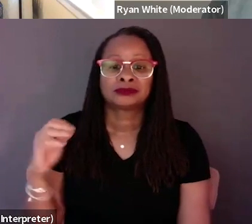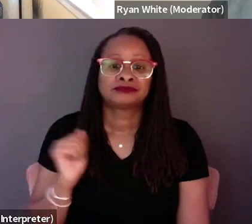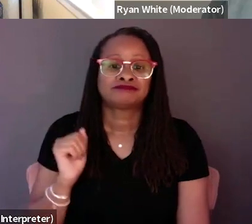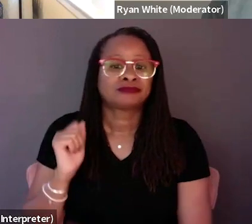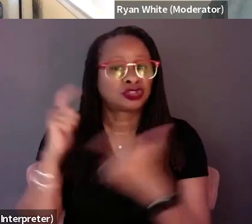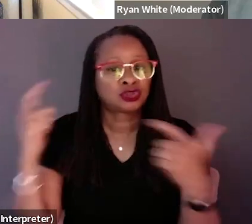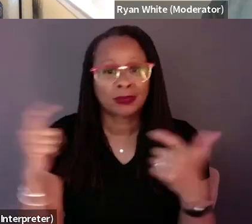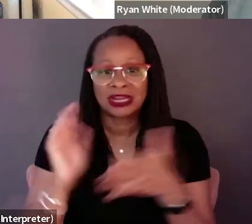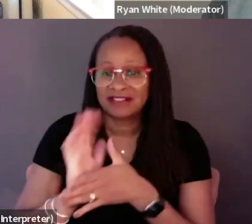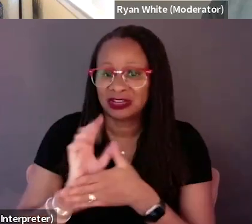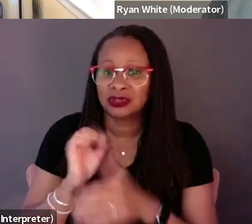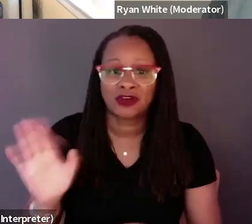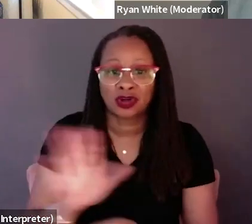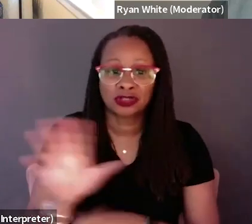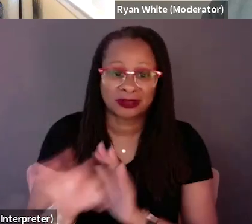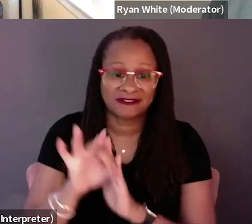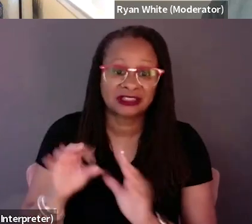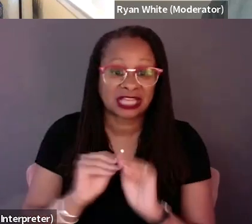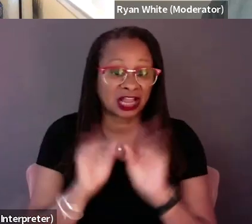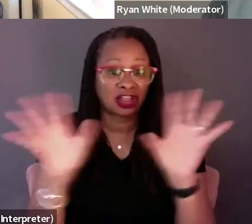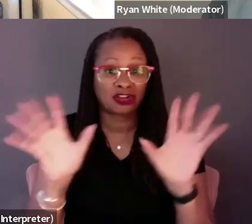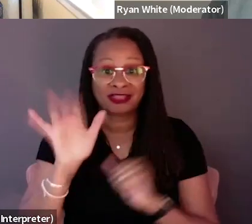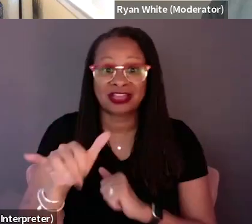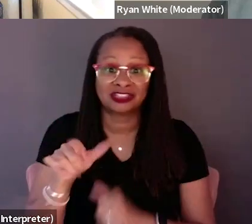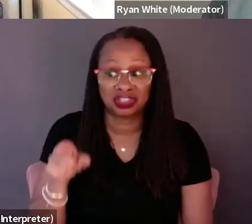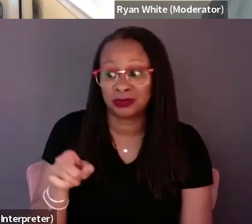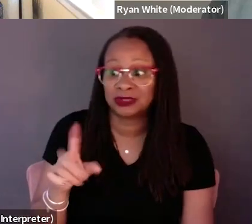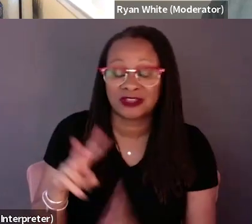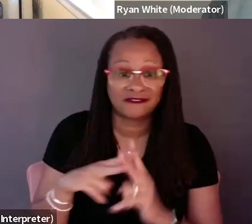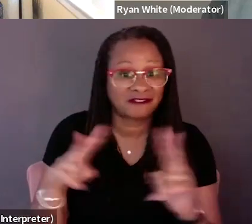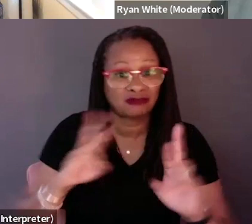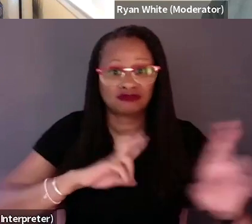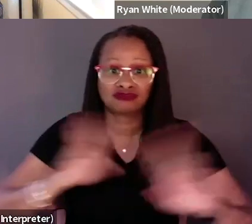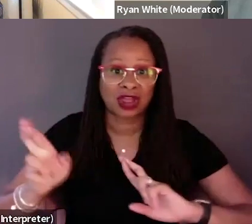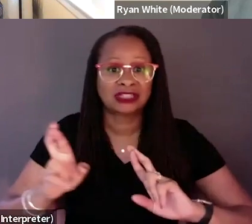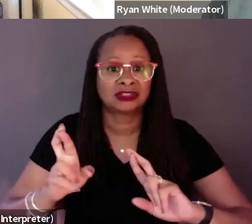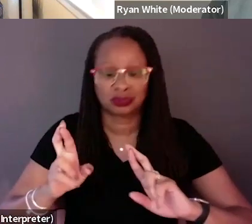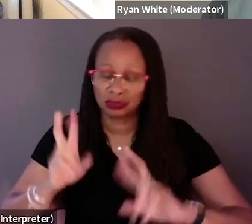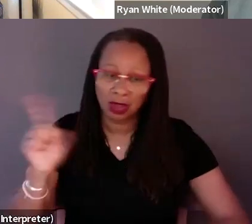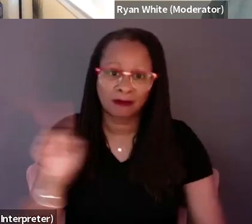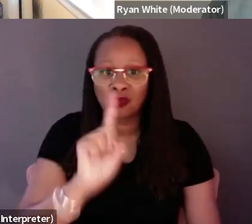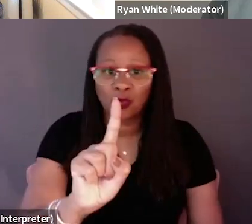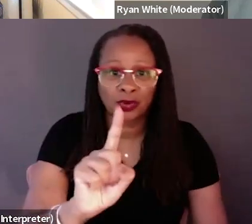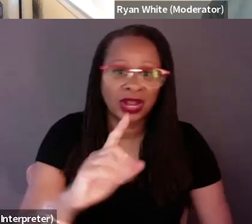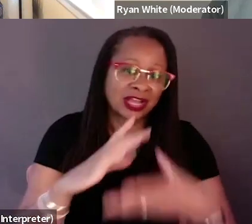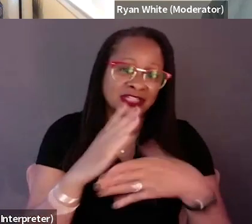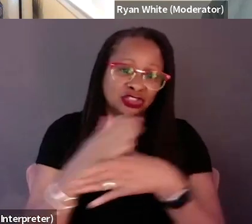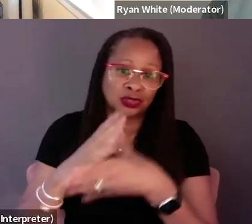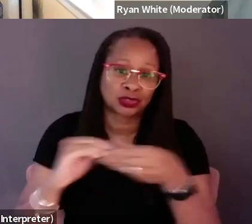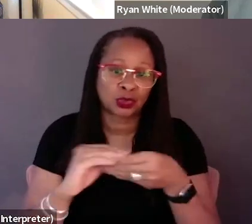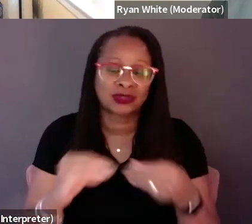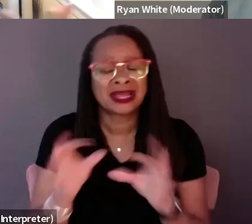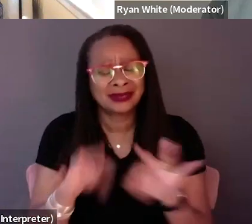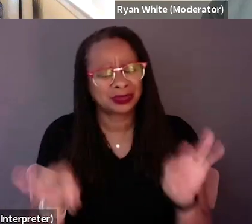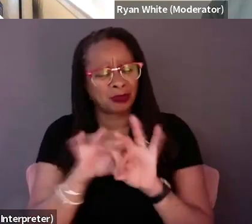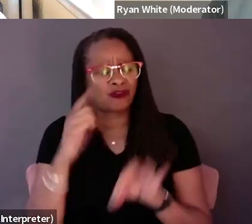there were just tons of videos of her to be found, and it was clear that she was pretty ready to be coming forward and telling her story. That was kind of important to